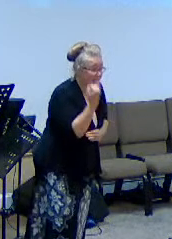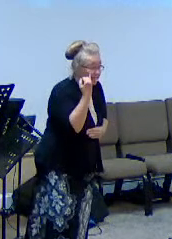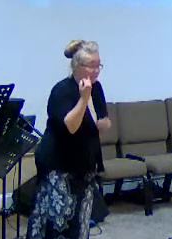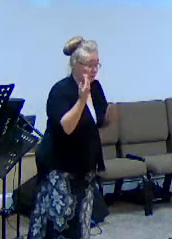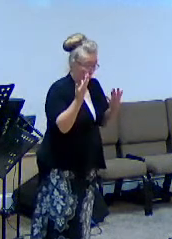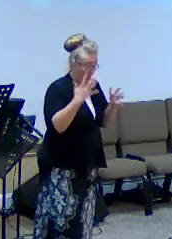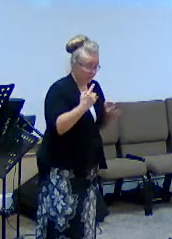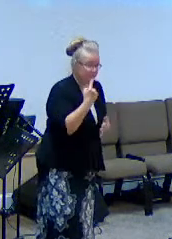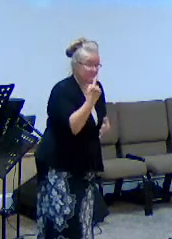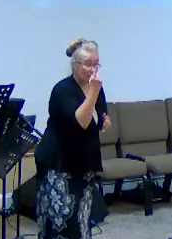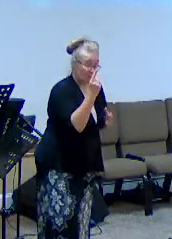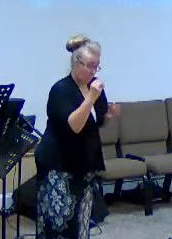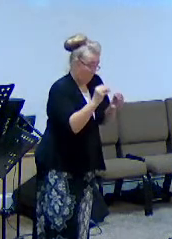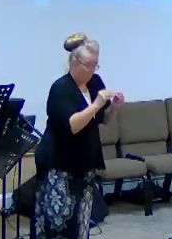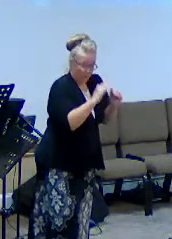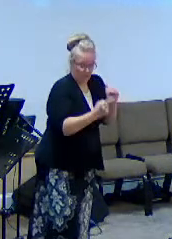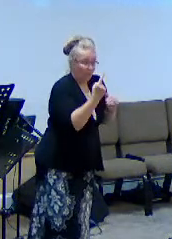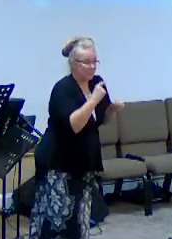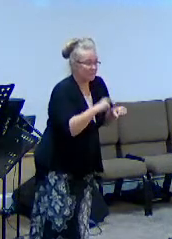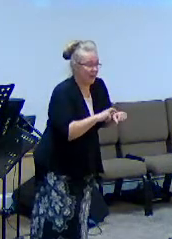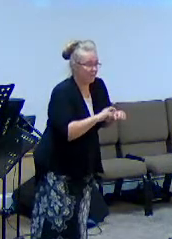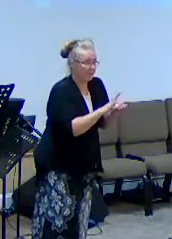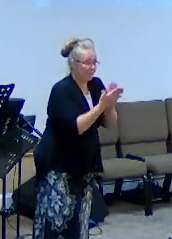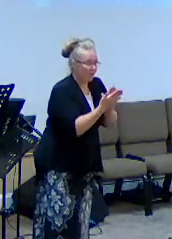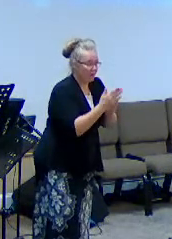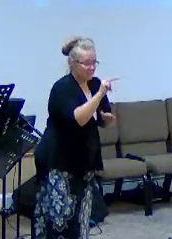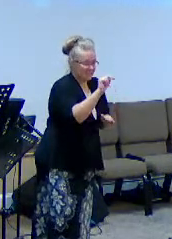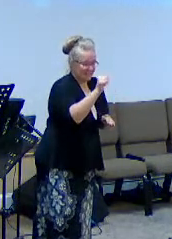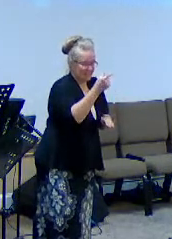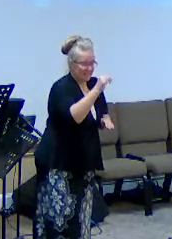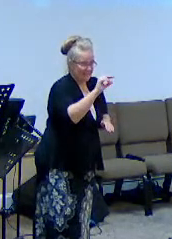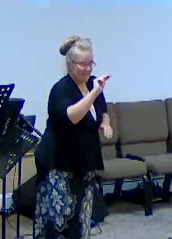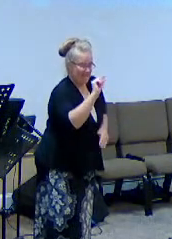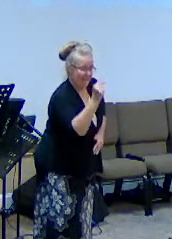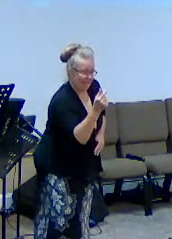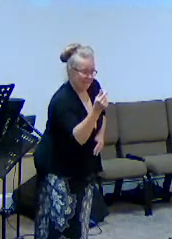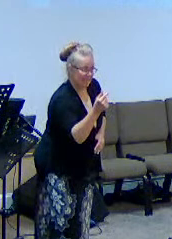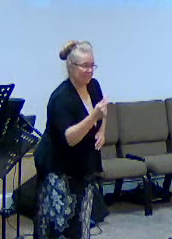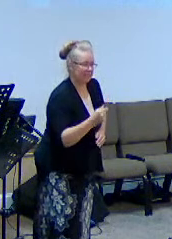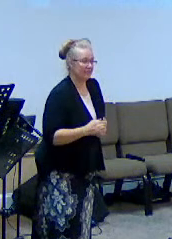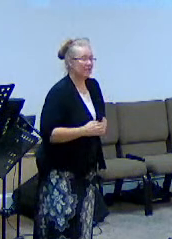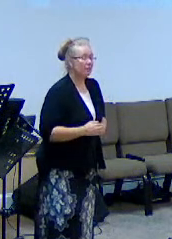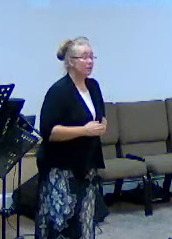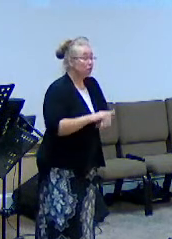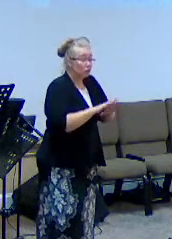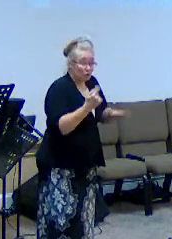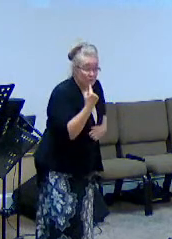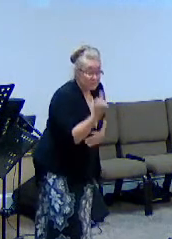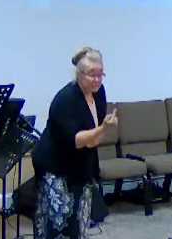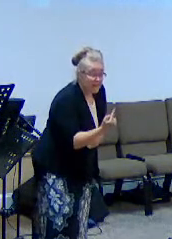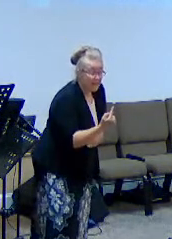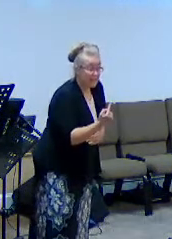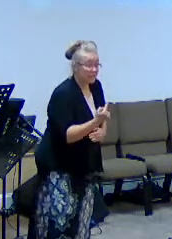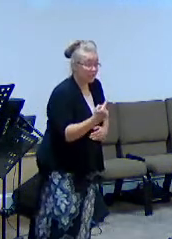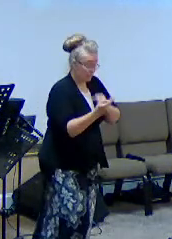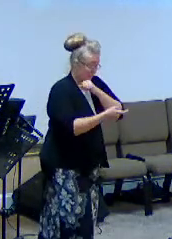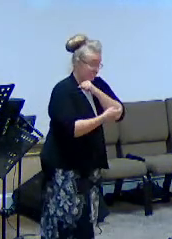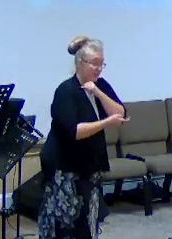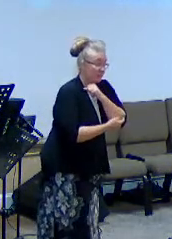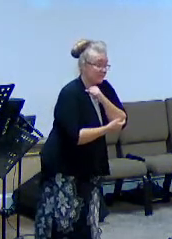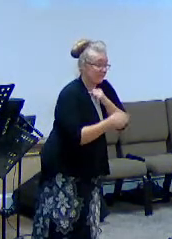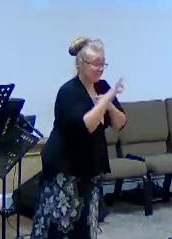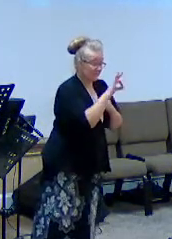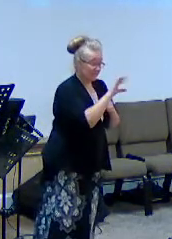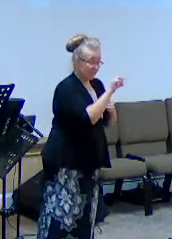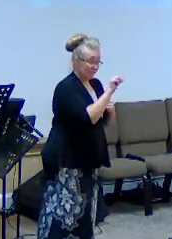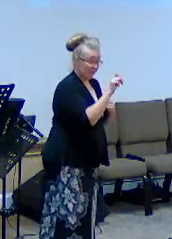already said it more than one time, then it becomes nagging, Proverbs 19:13. Don't open your mouth when you're tempted to flatter a